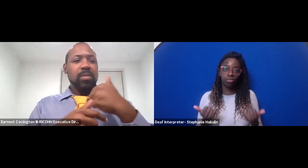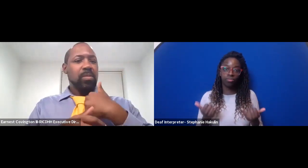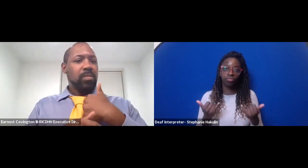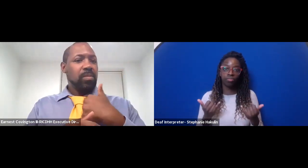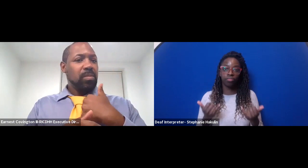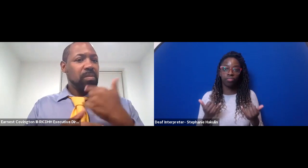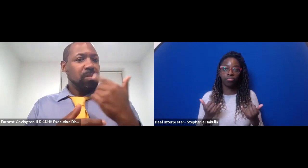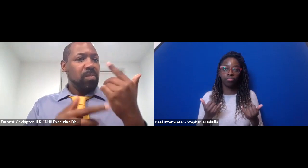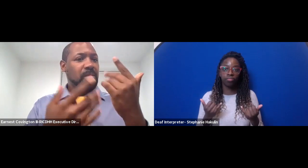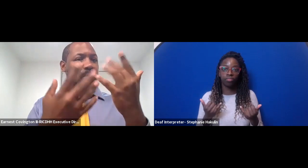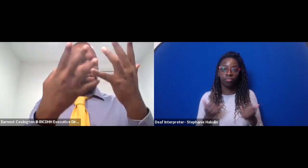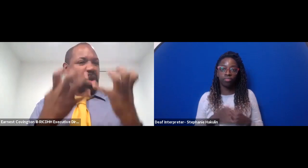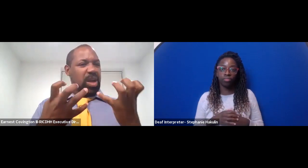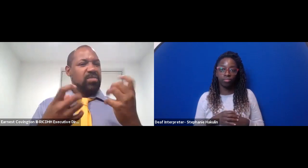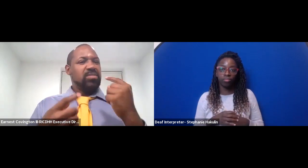now